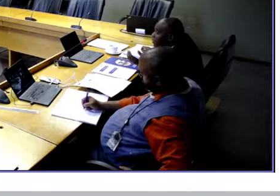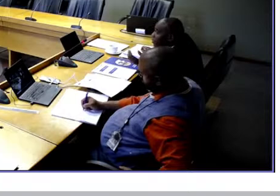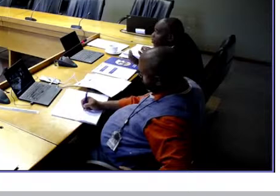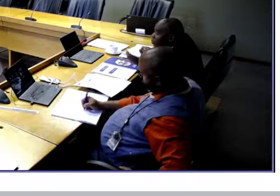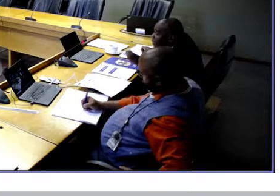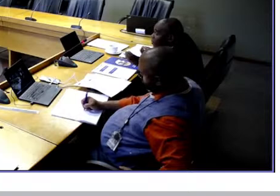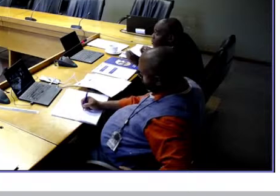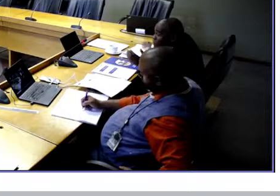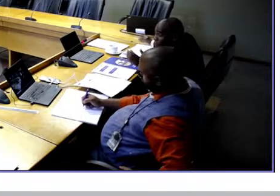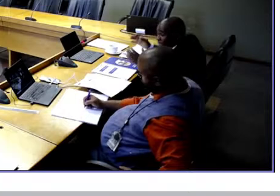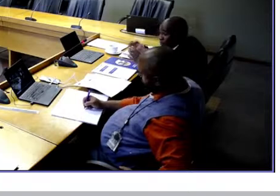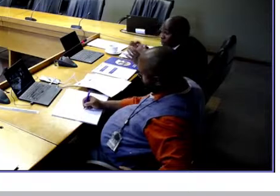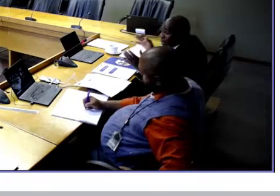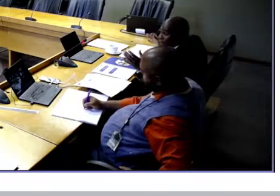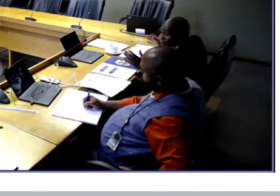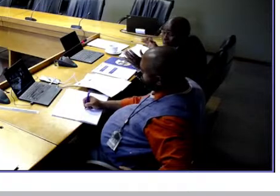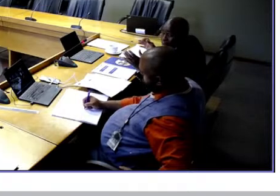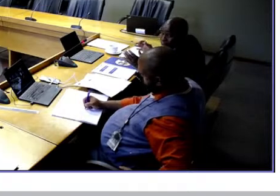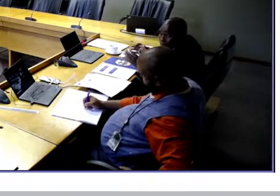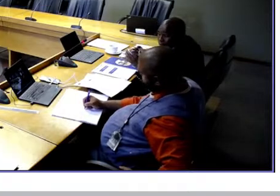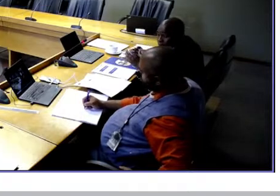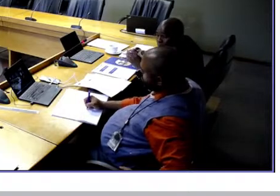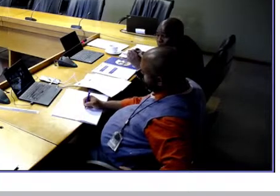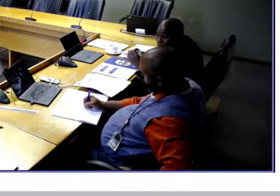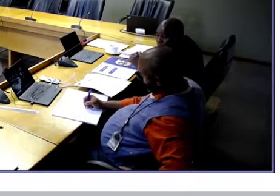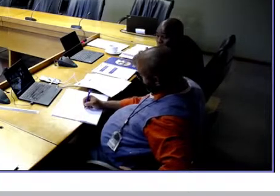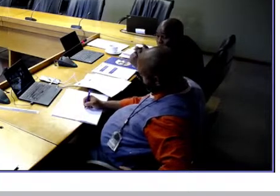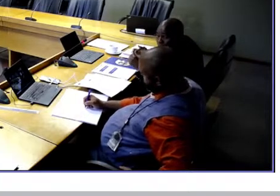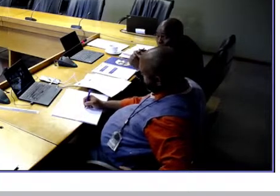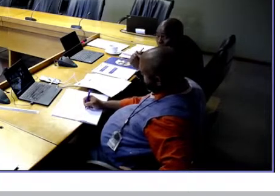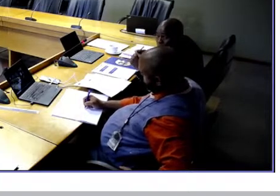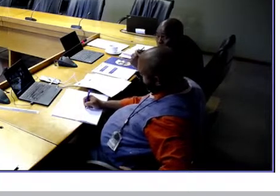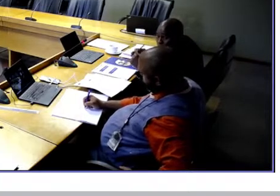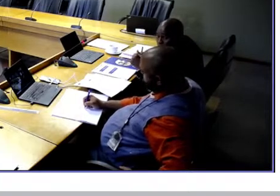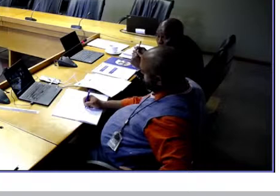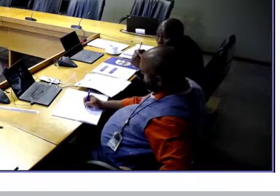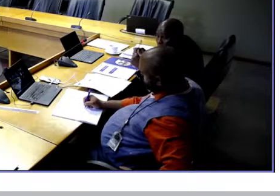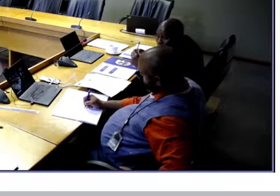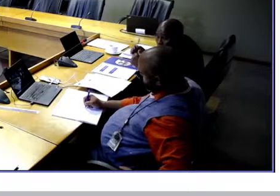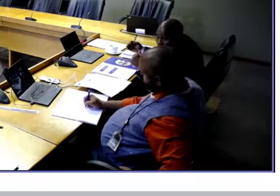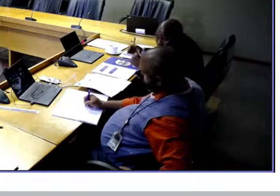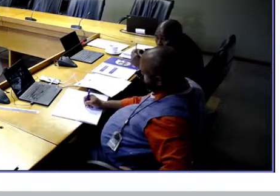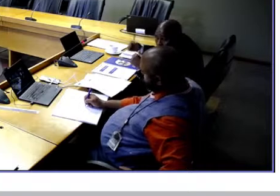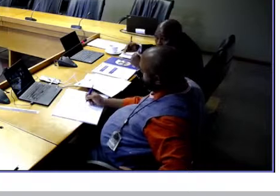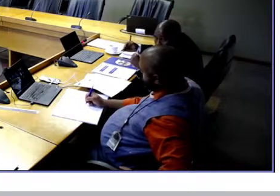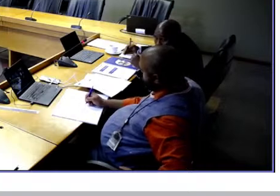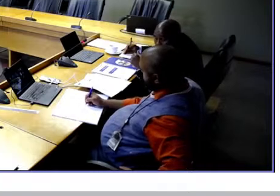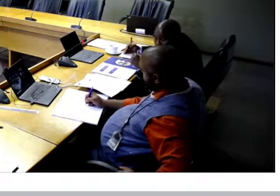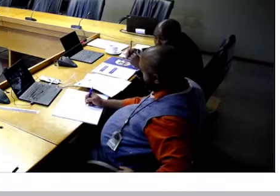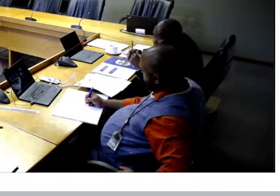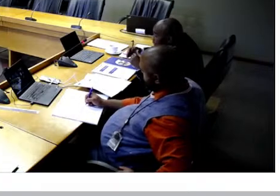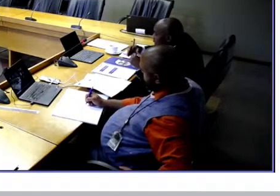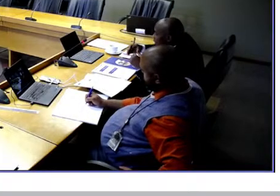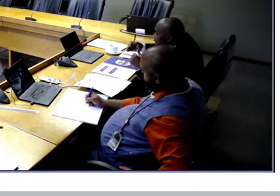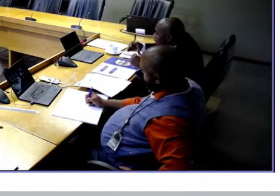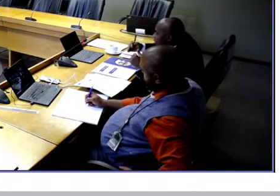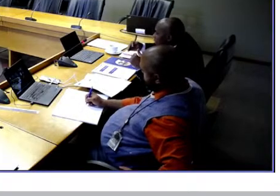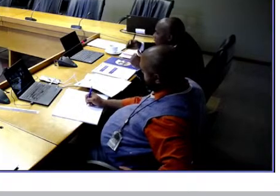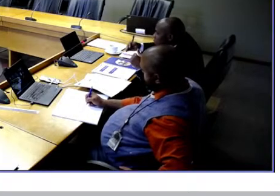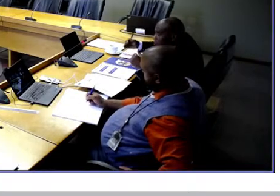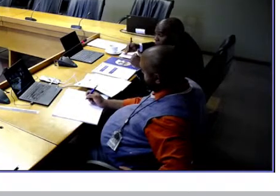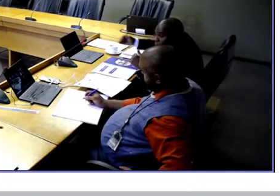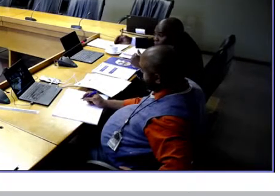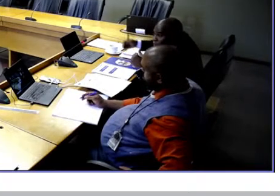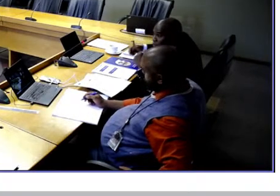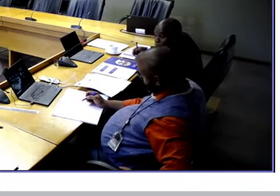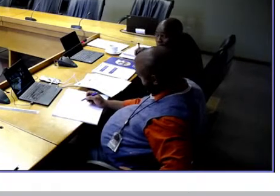would be, although I know it was temporary, but then maybe when they come to us as to whether how are they going to deal